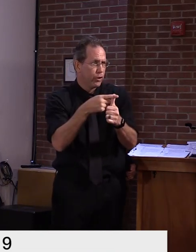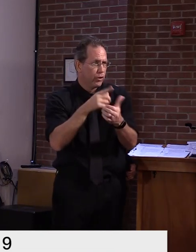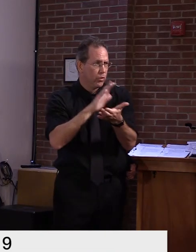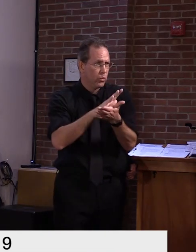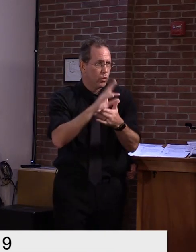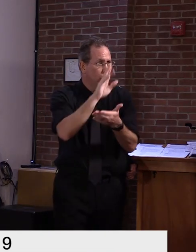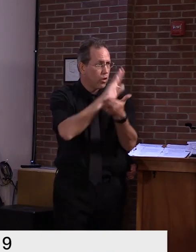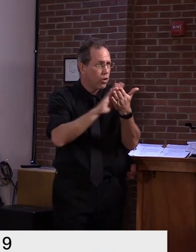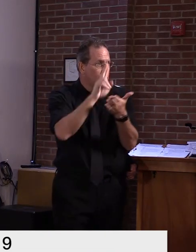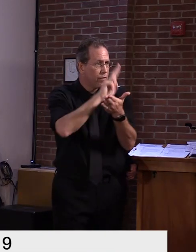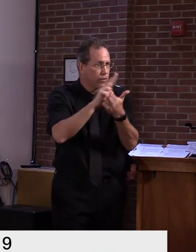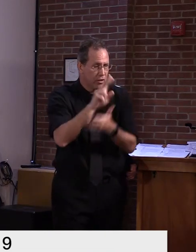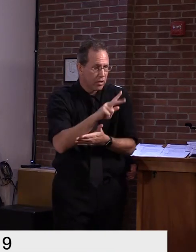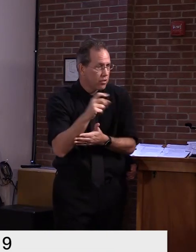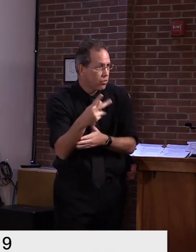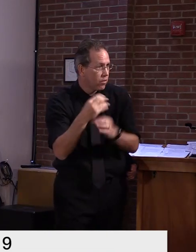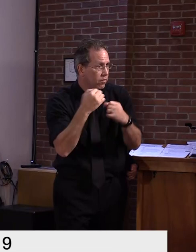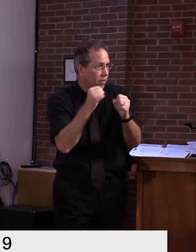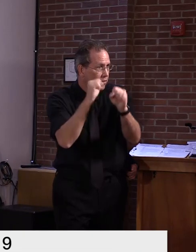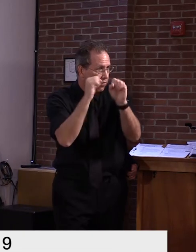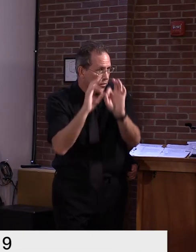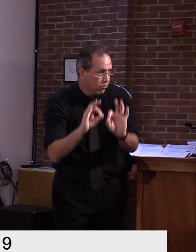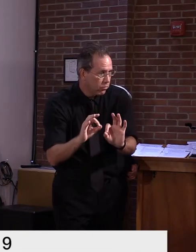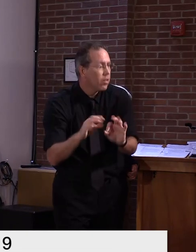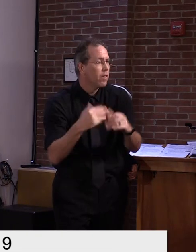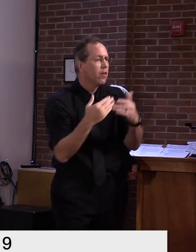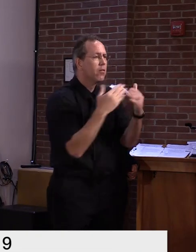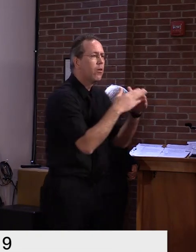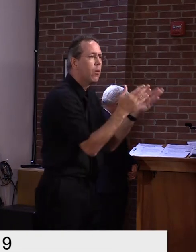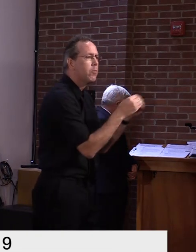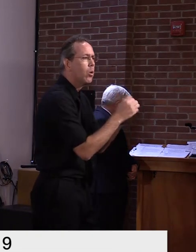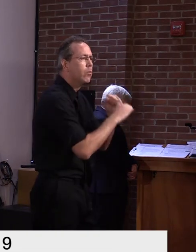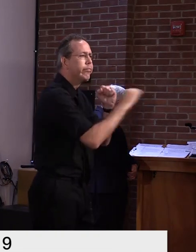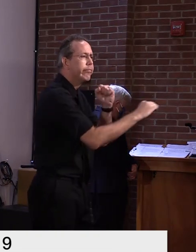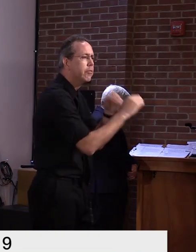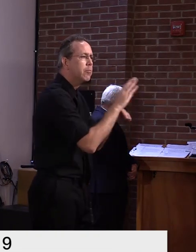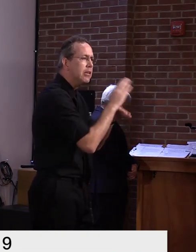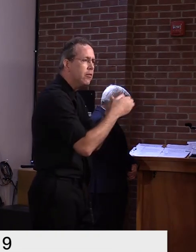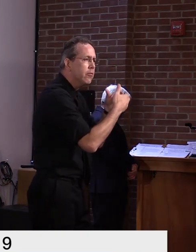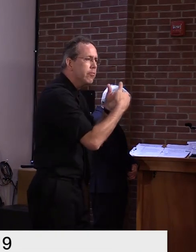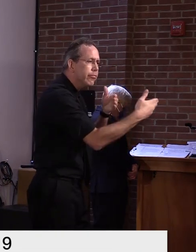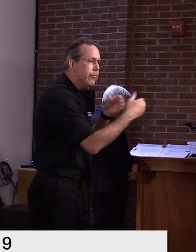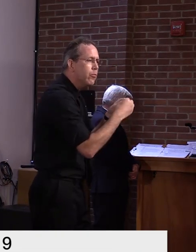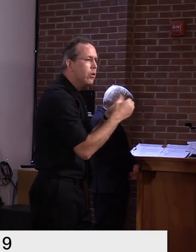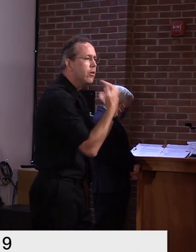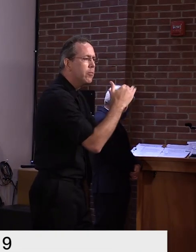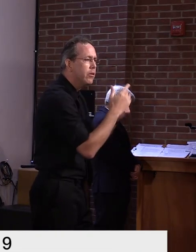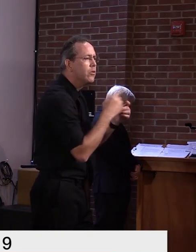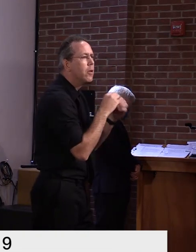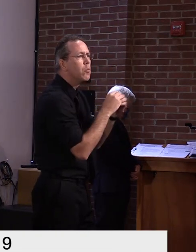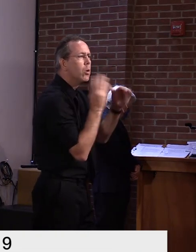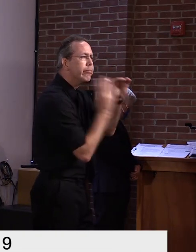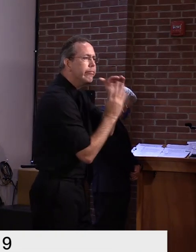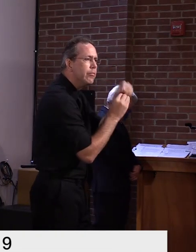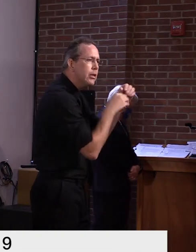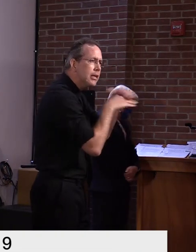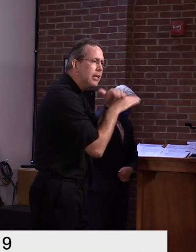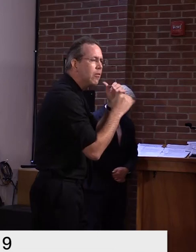three things, that's what I'm eyeing, just increase capacities and utilizing marketing money to attract more